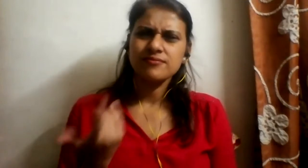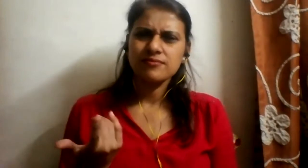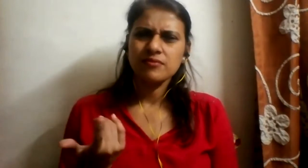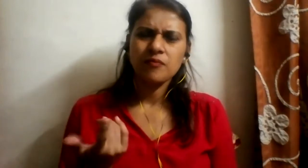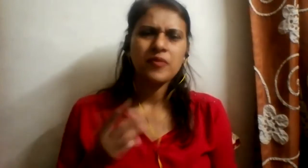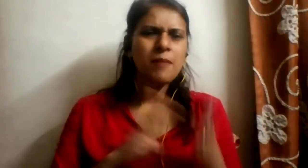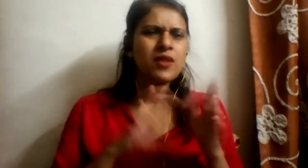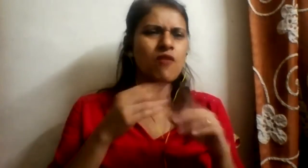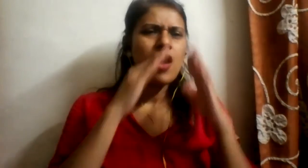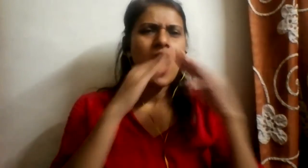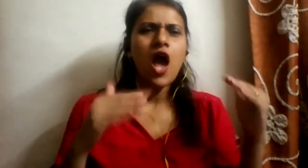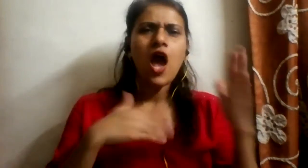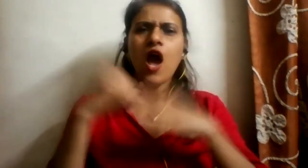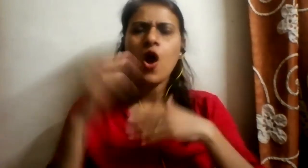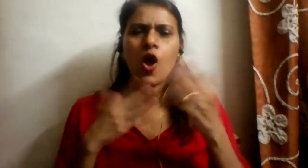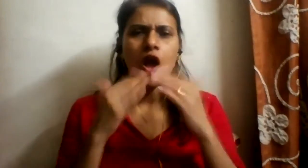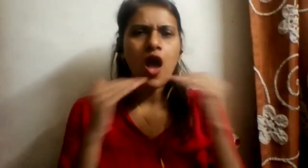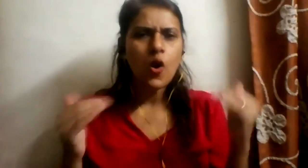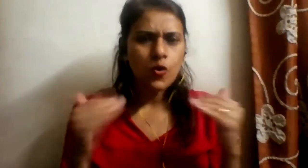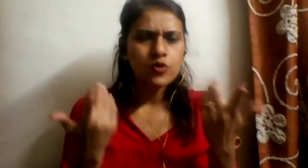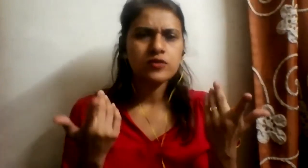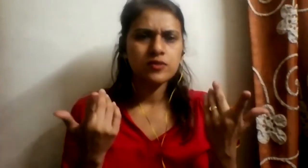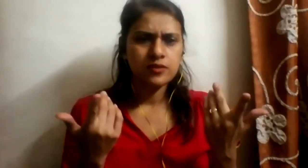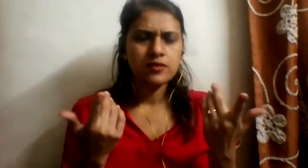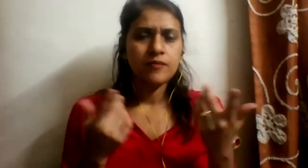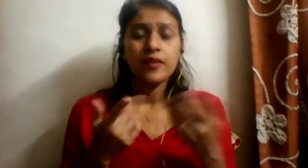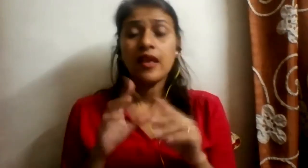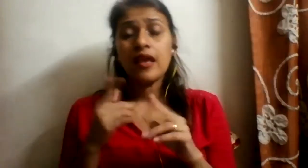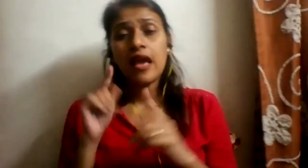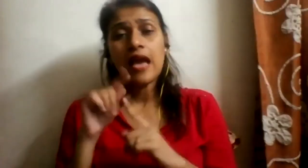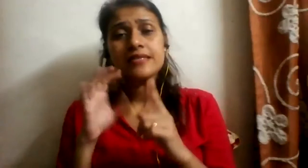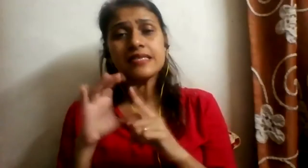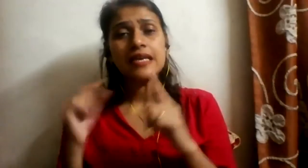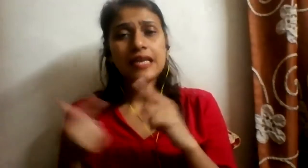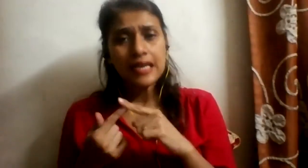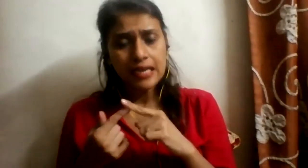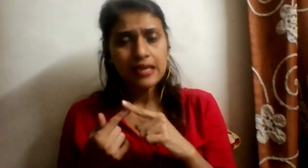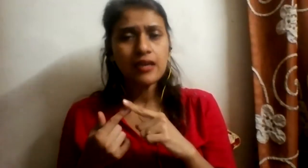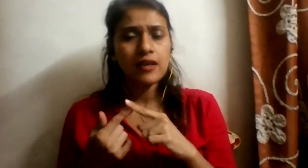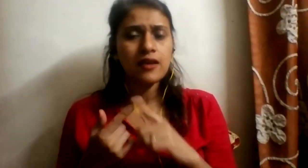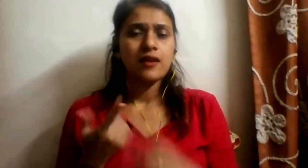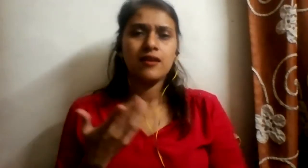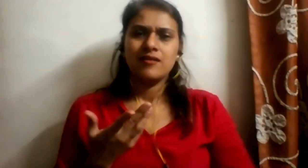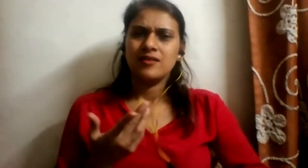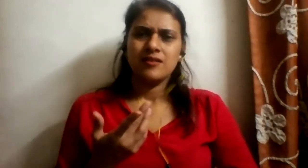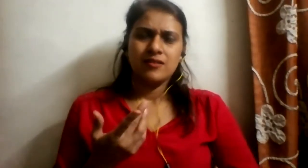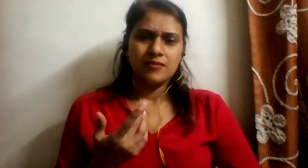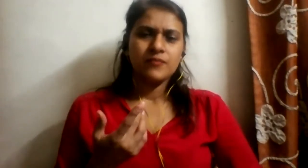Affairs. So they will do about this. And for accessibility in ICT, there is Ministry of Information and Ministry of Electronics